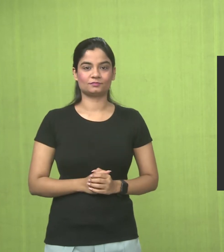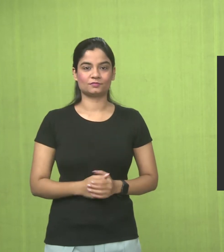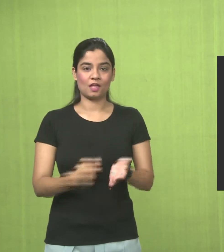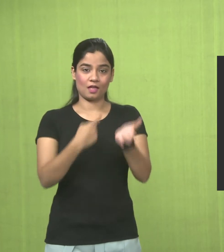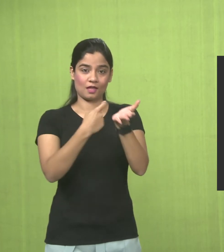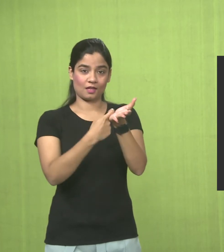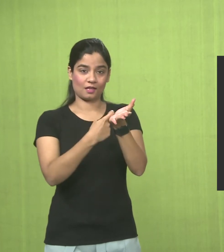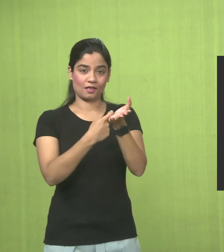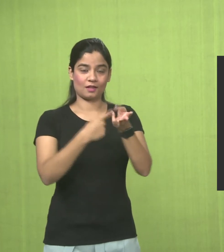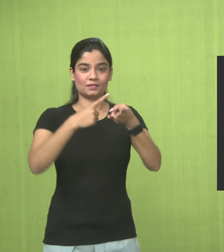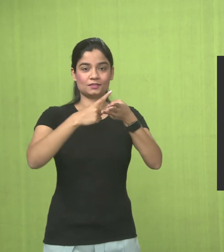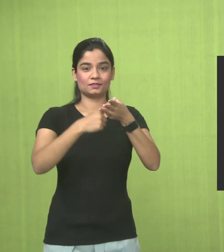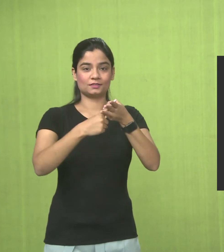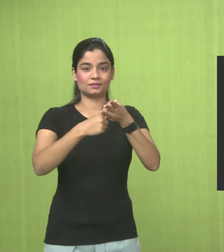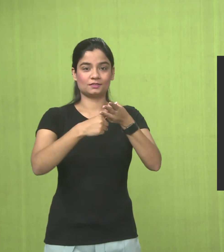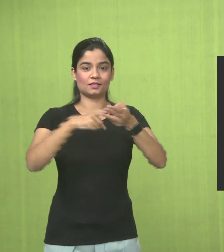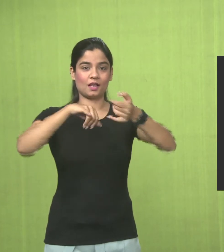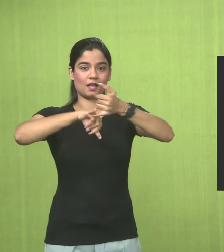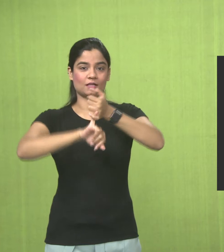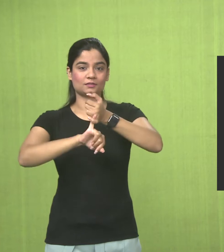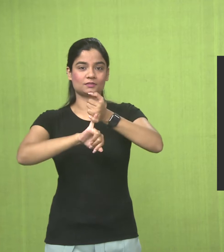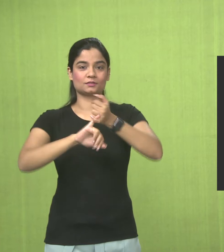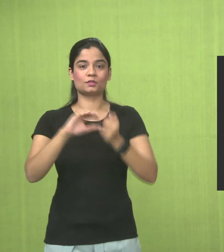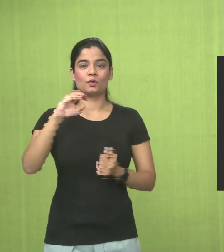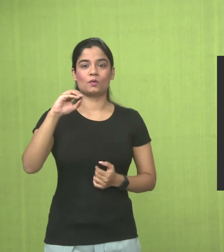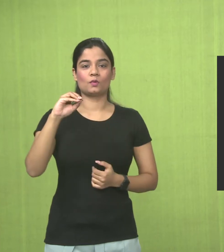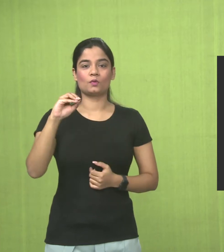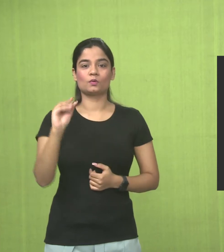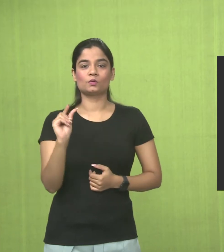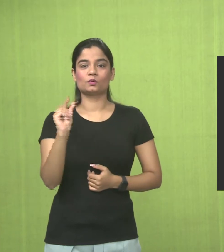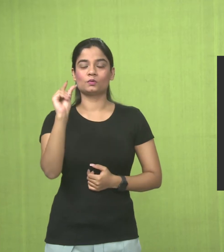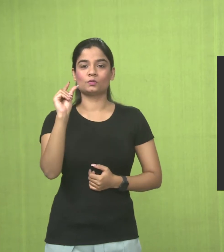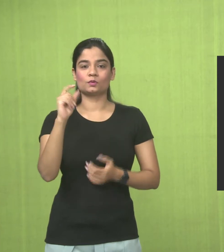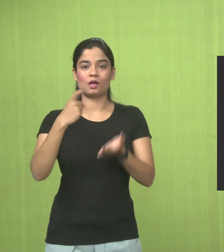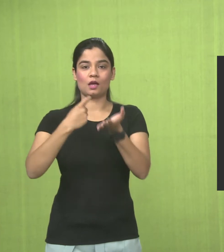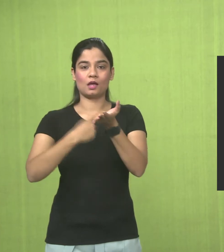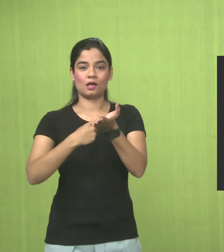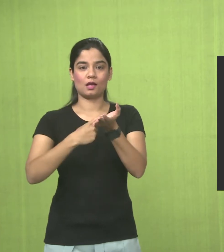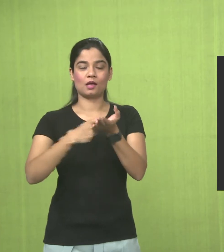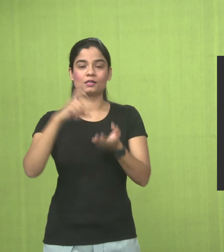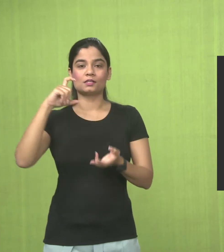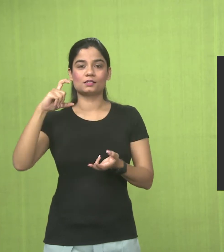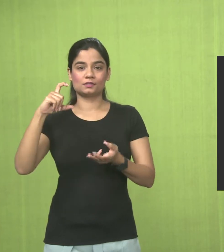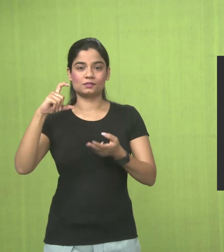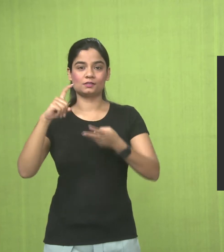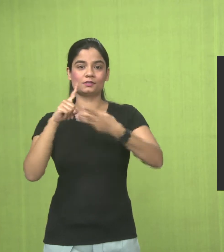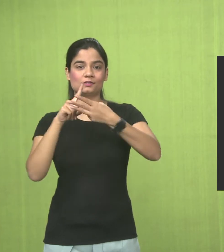Resource. A stock of money, material, staff and other assets that can be